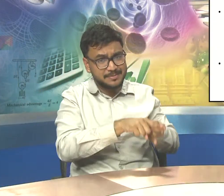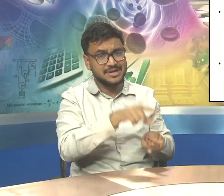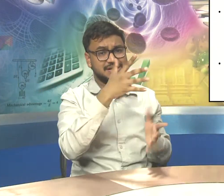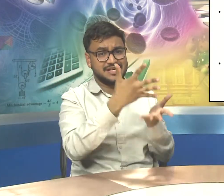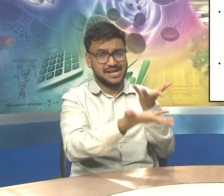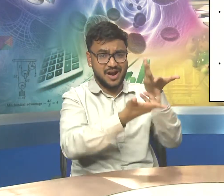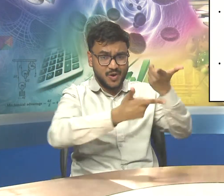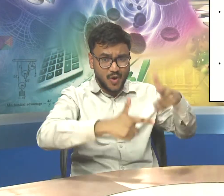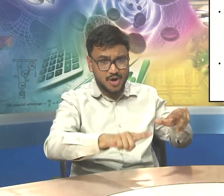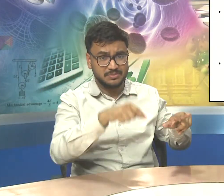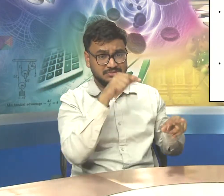language.